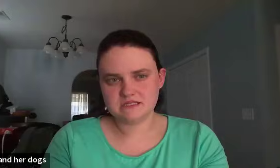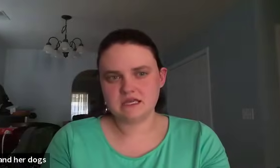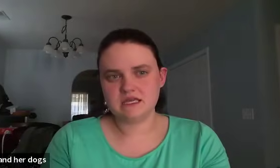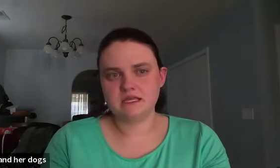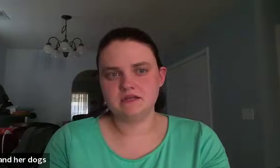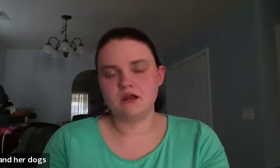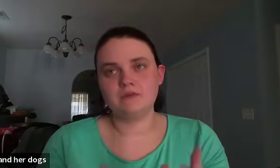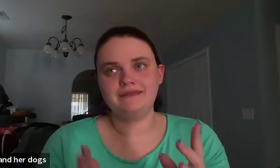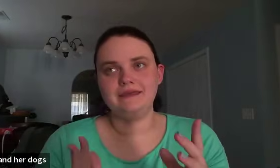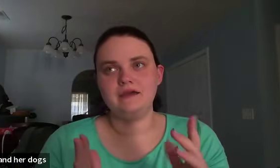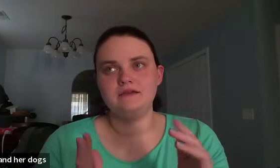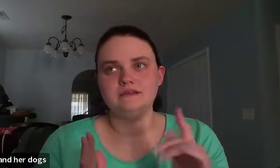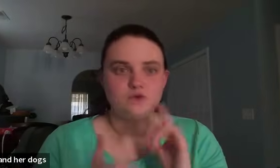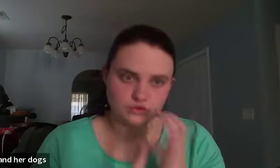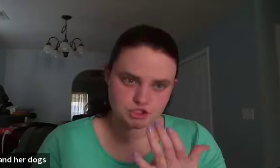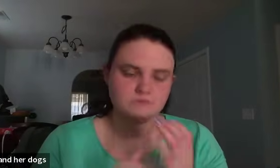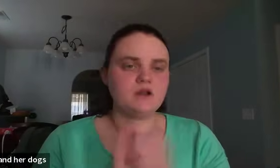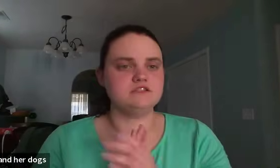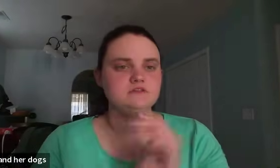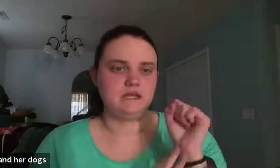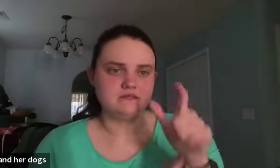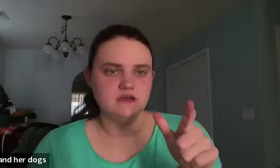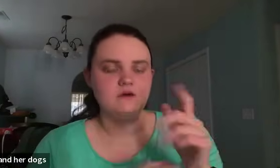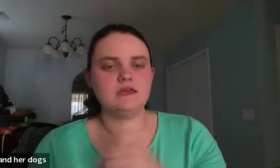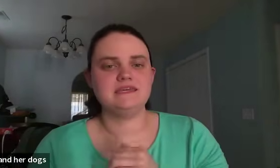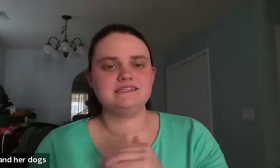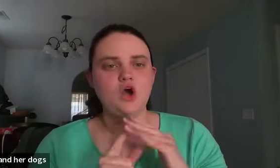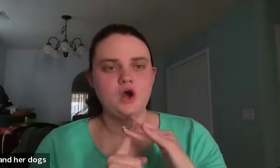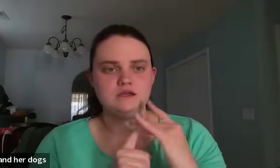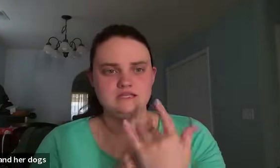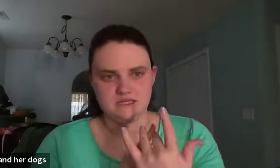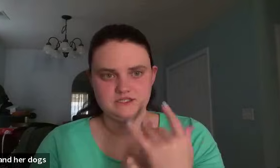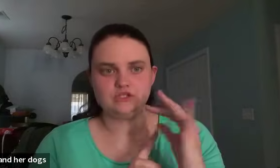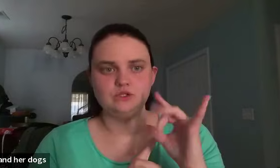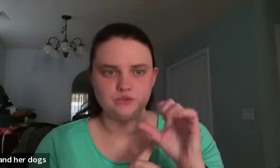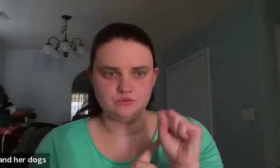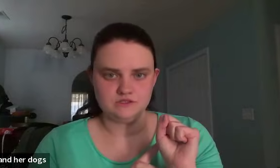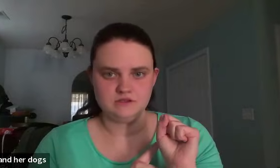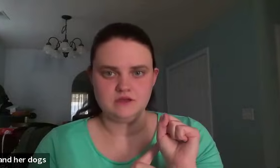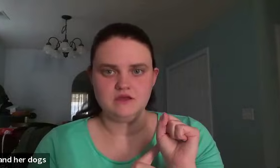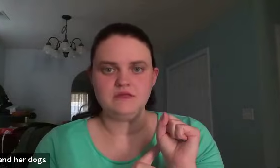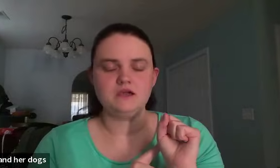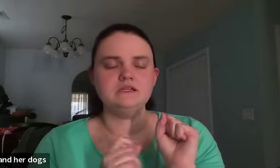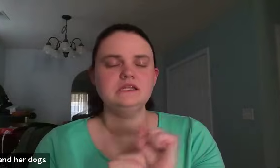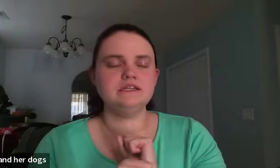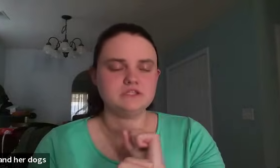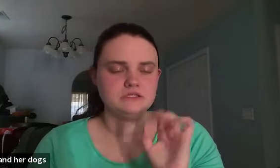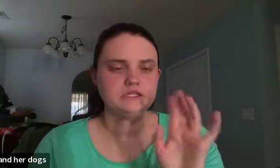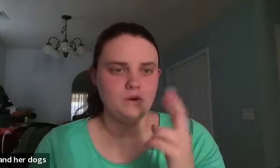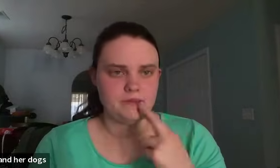things in not only deaf culture, but also in ASL is context clues. They are literally your